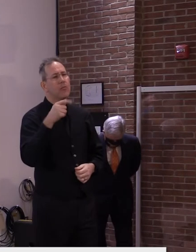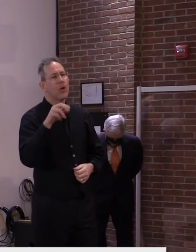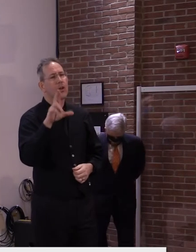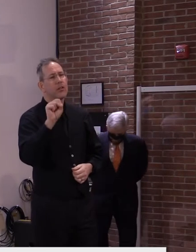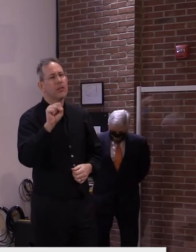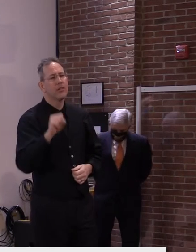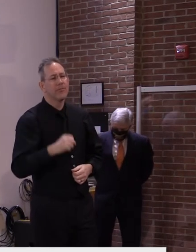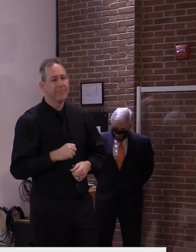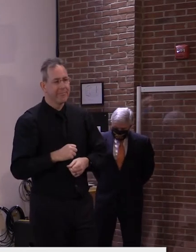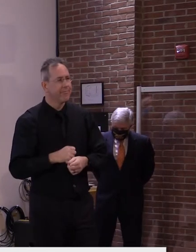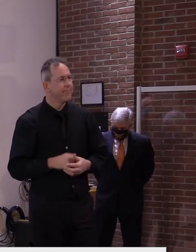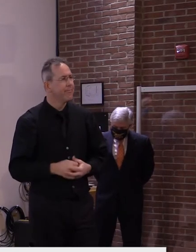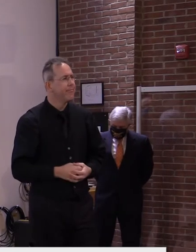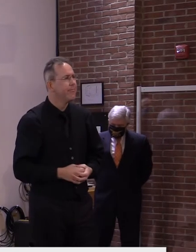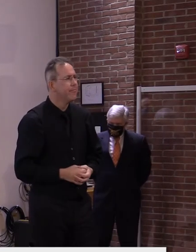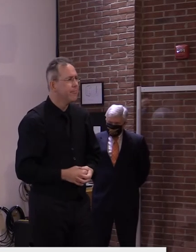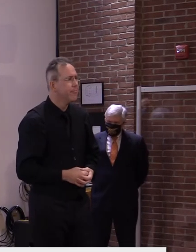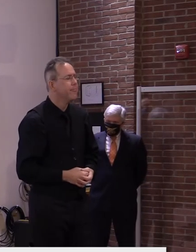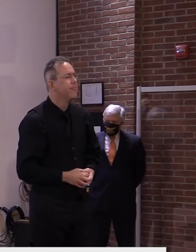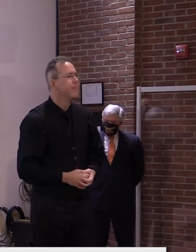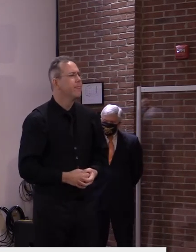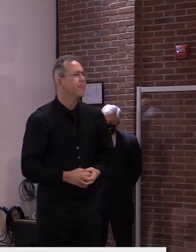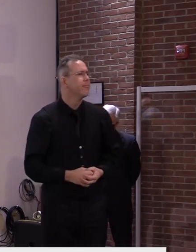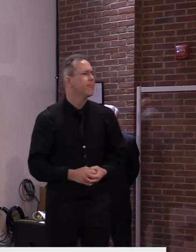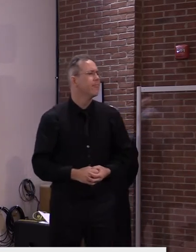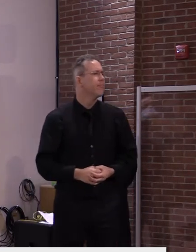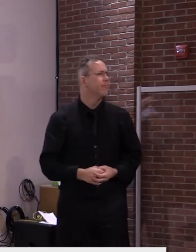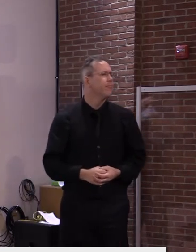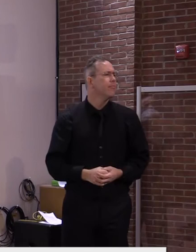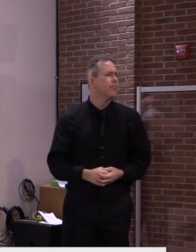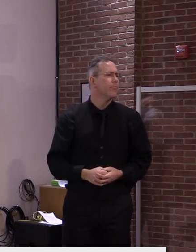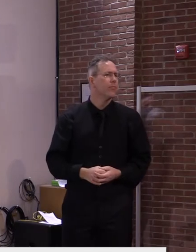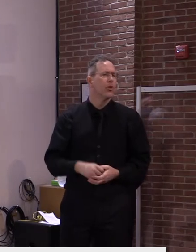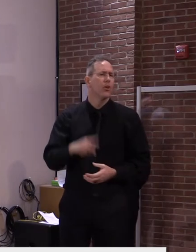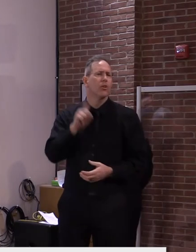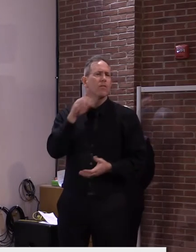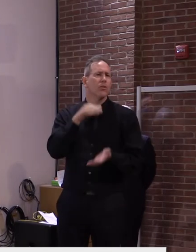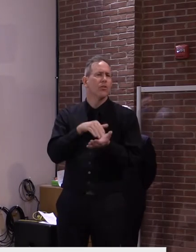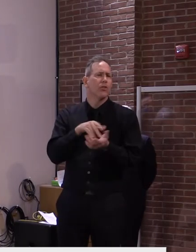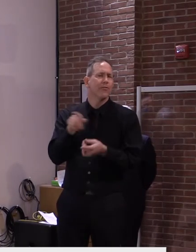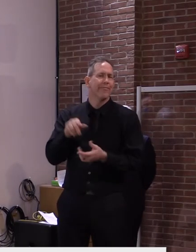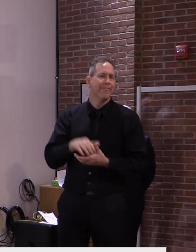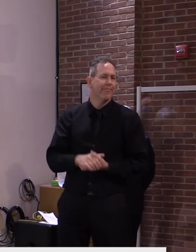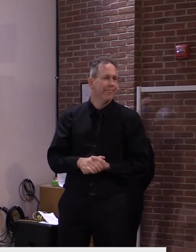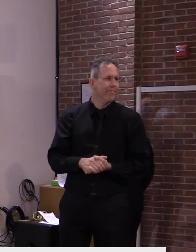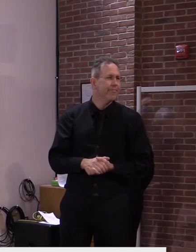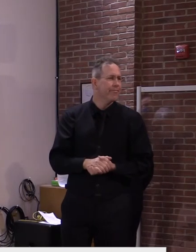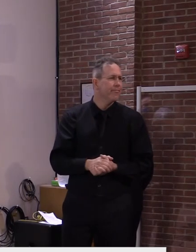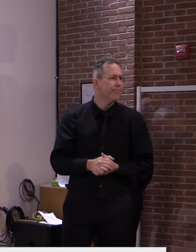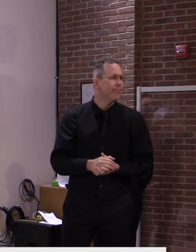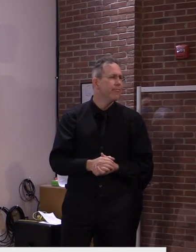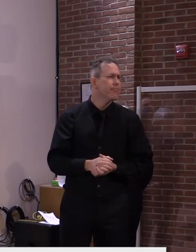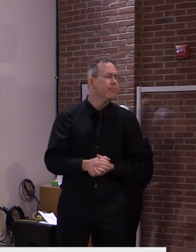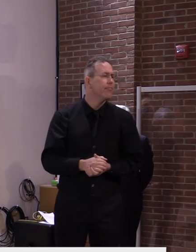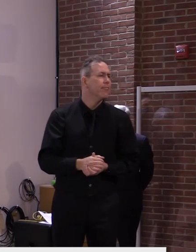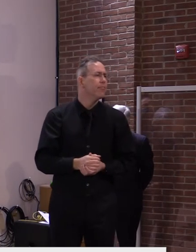Eric at the Times Argus. Yes, this is also for Dr. Levine. When the Springfield Hospital news broke, you said as of last week, the state had less